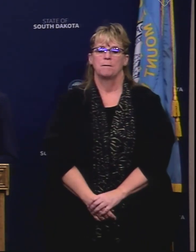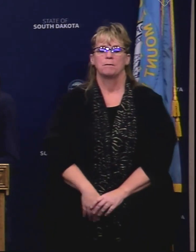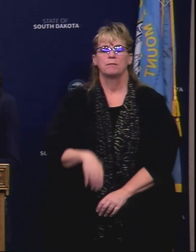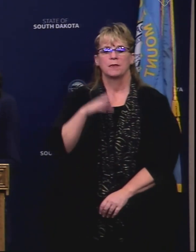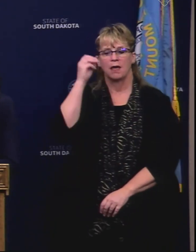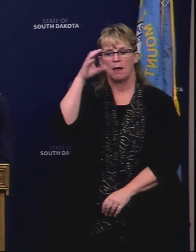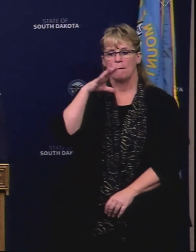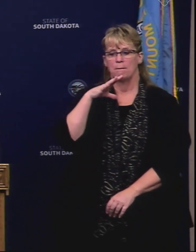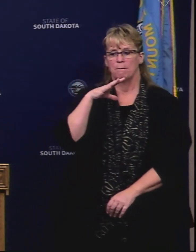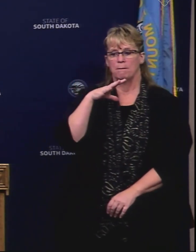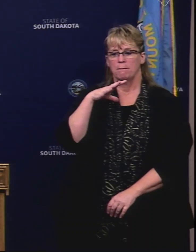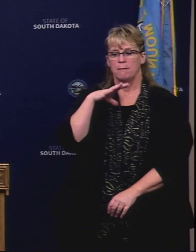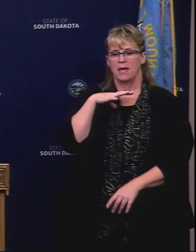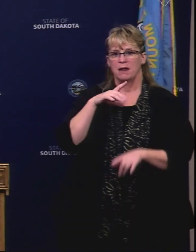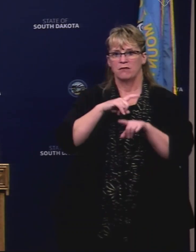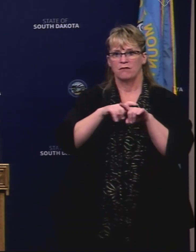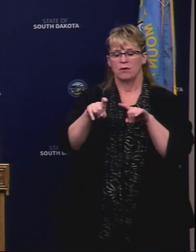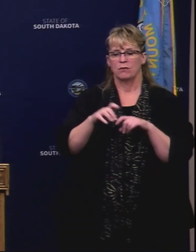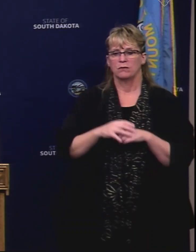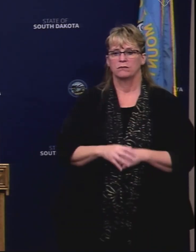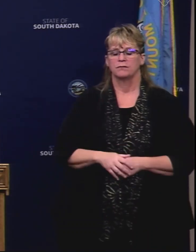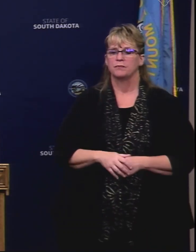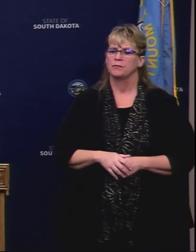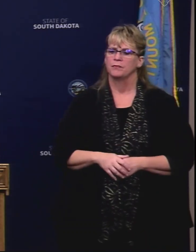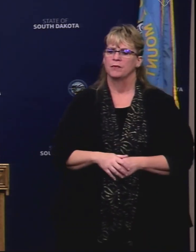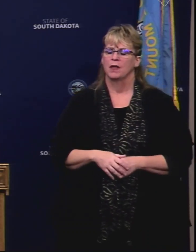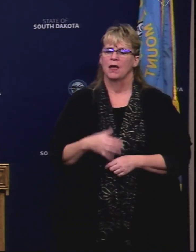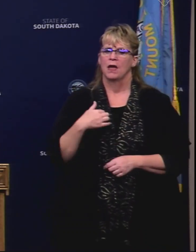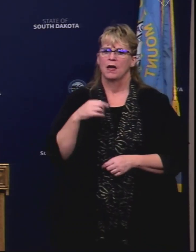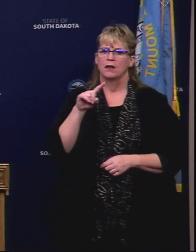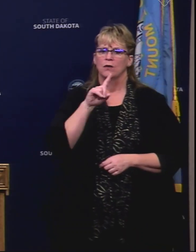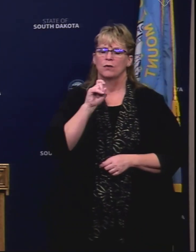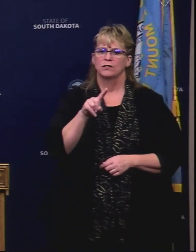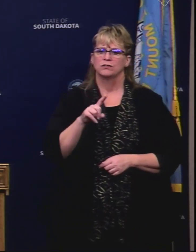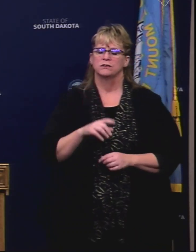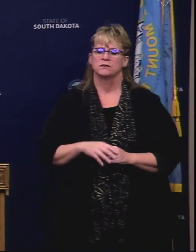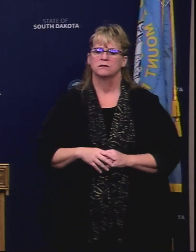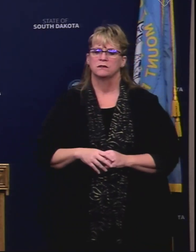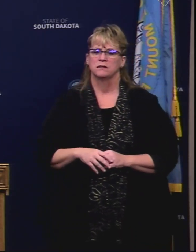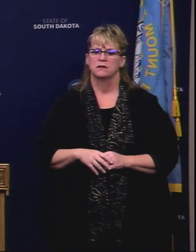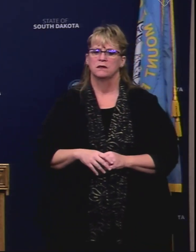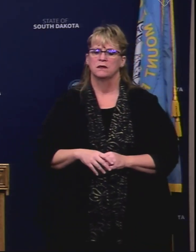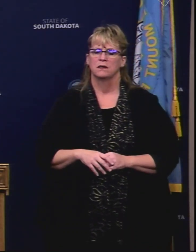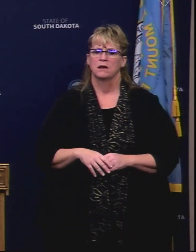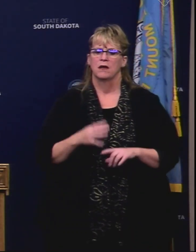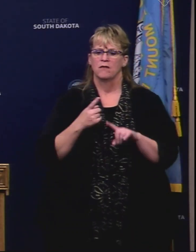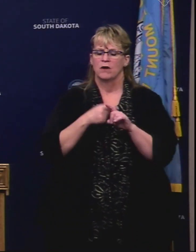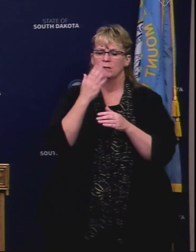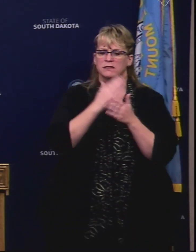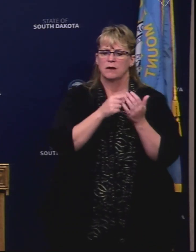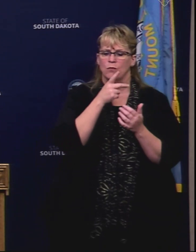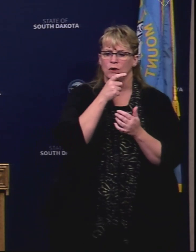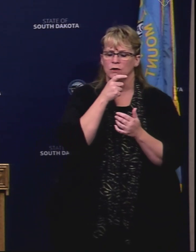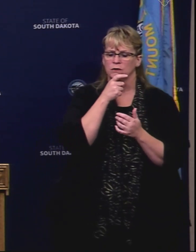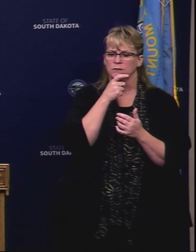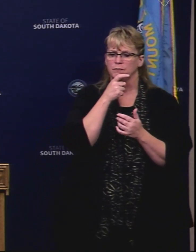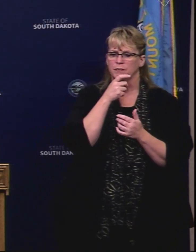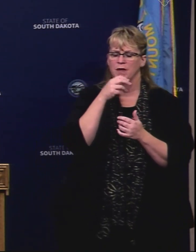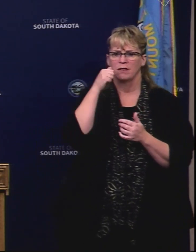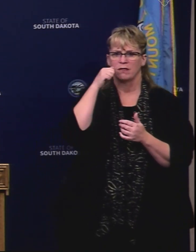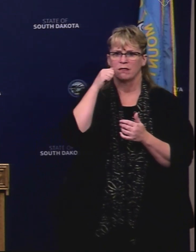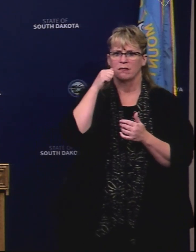Governor Adam St. Paul, Dakota Broadcasting here. Had a question from a listener, was wondering, she looked